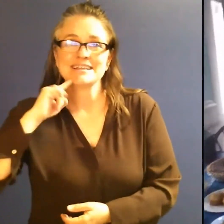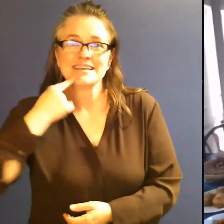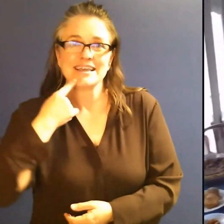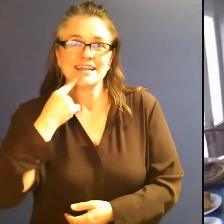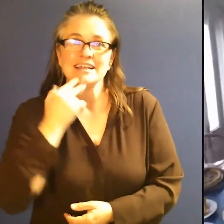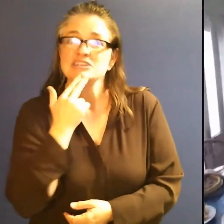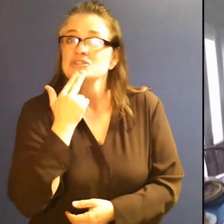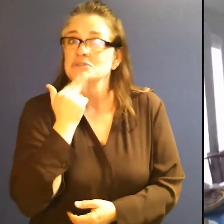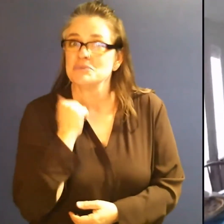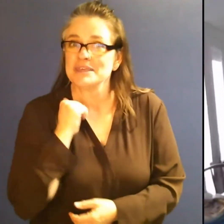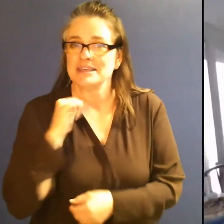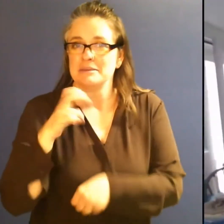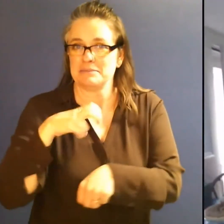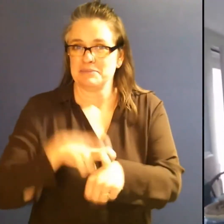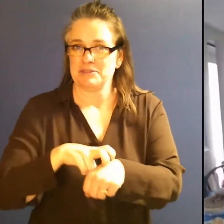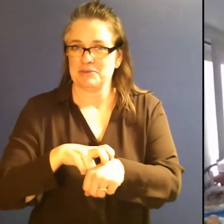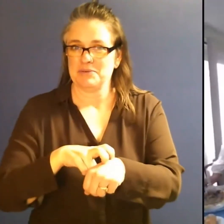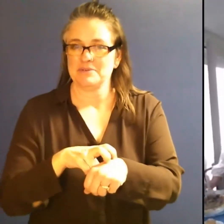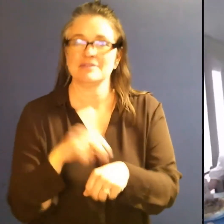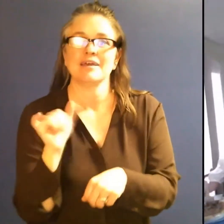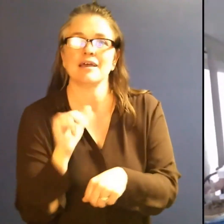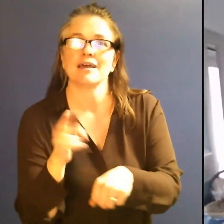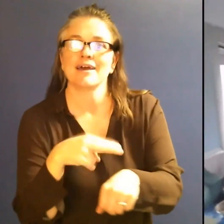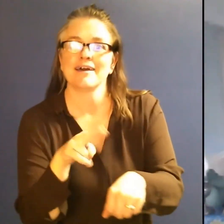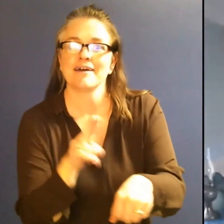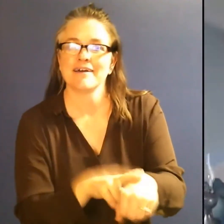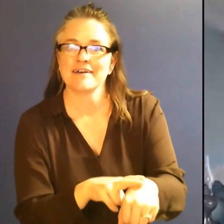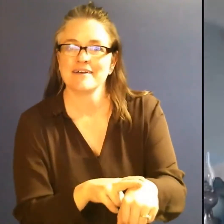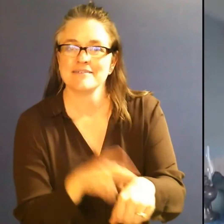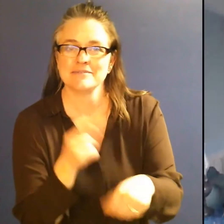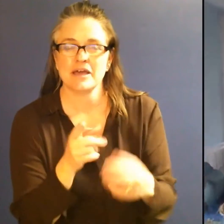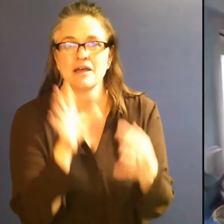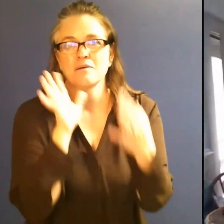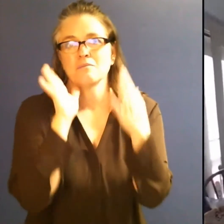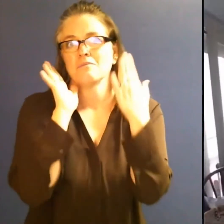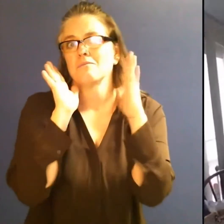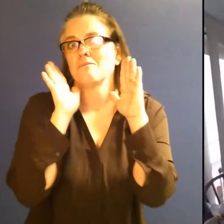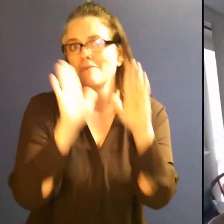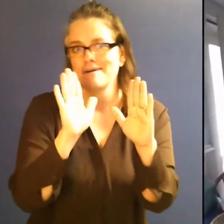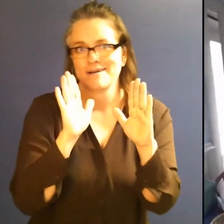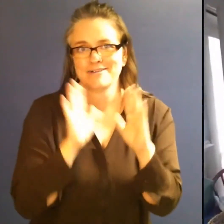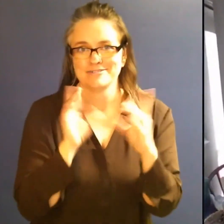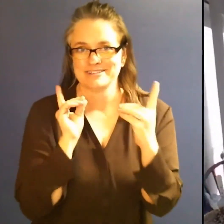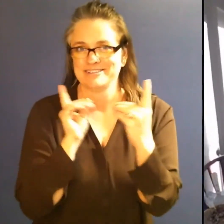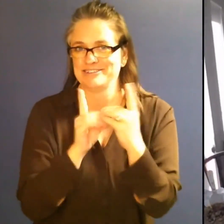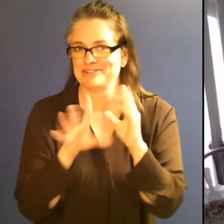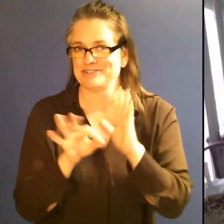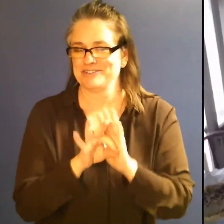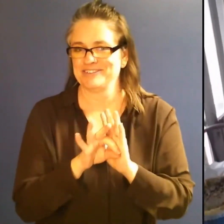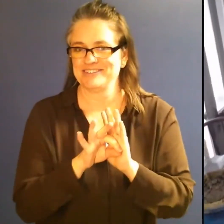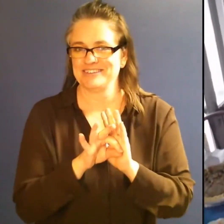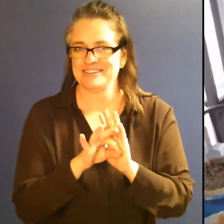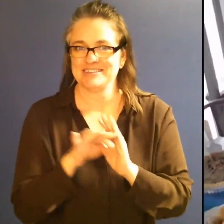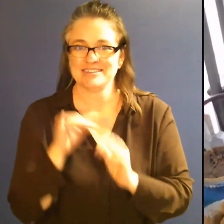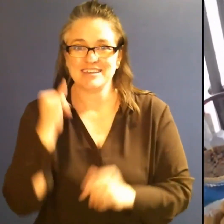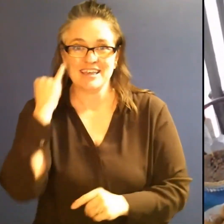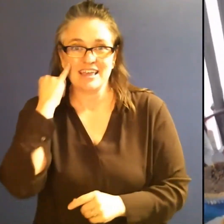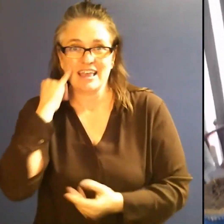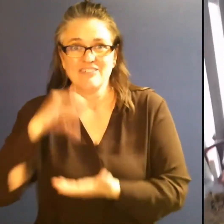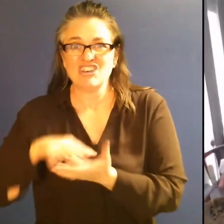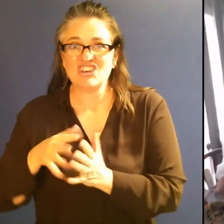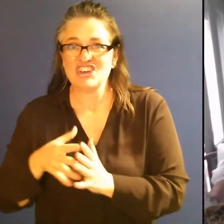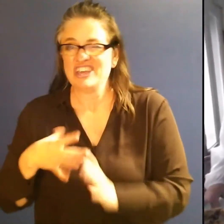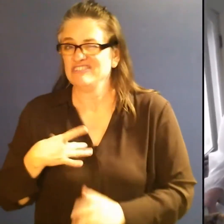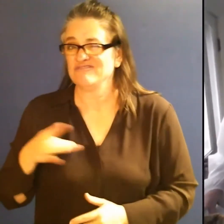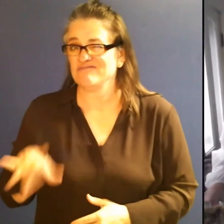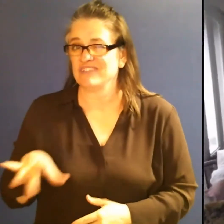And of course, we have some excellent choices for dessert. If you don't like our cookies, we made